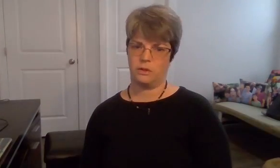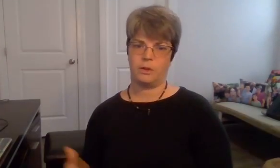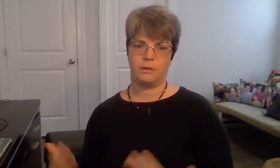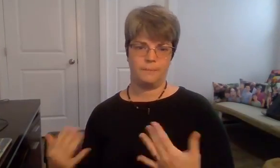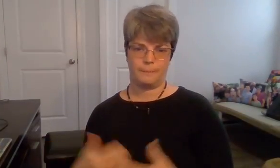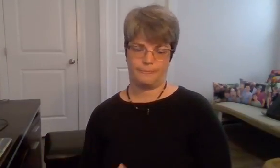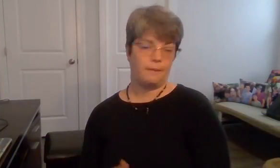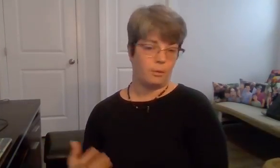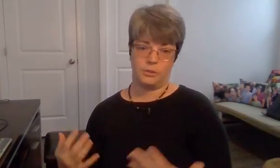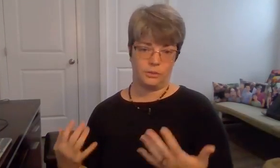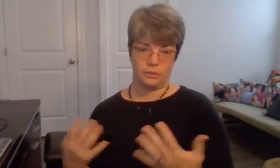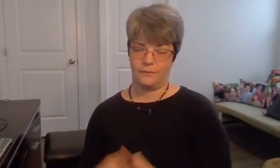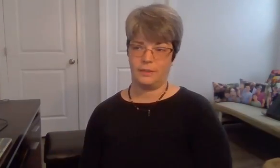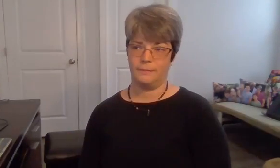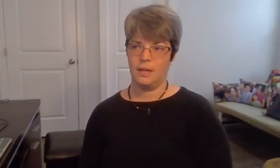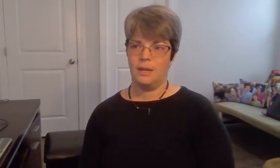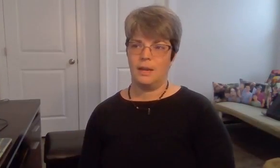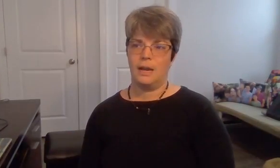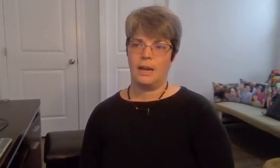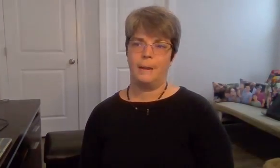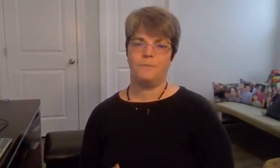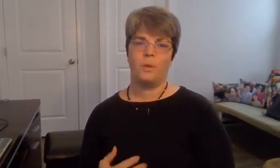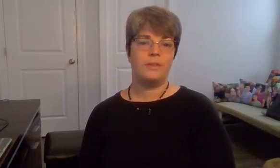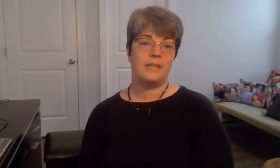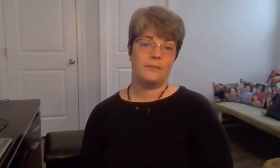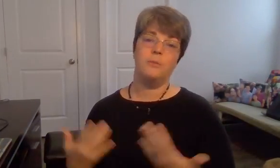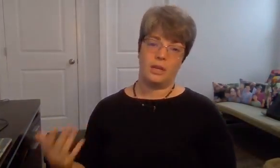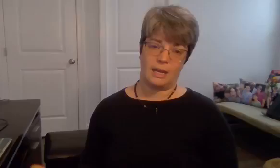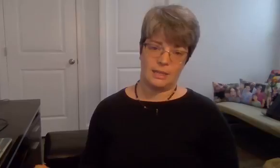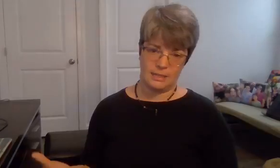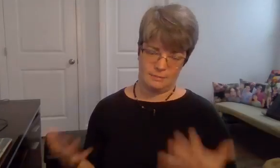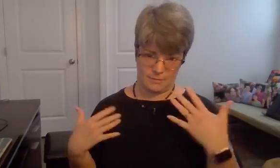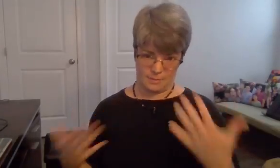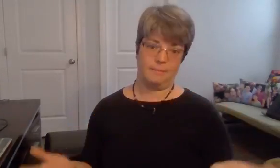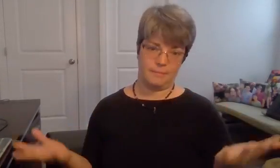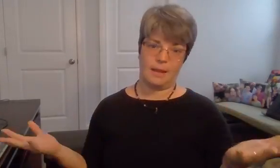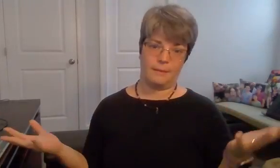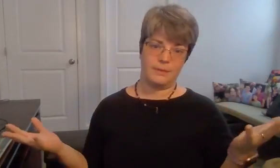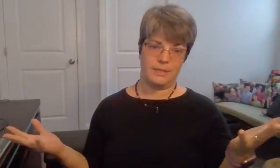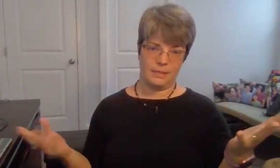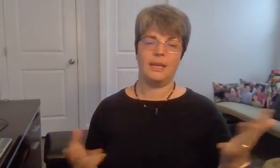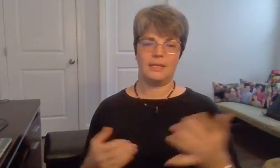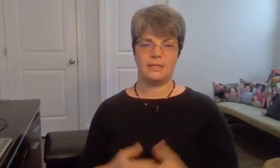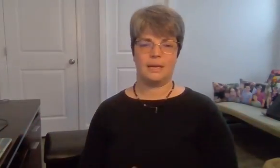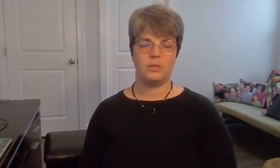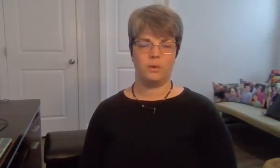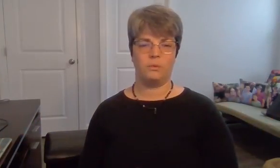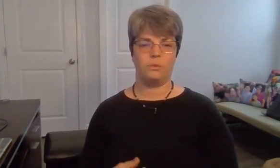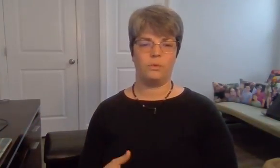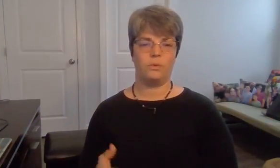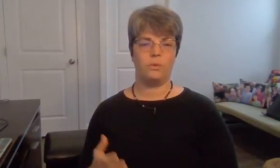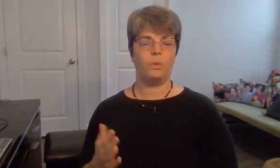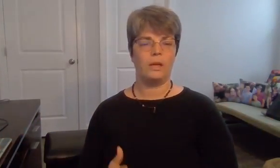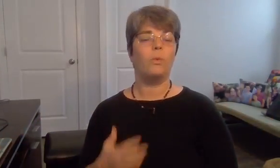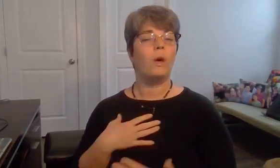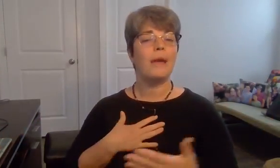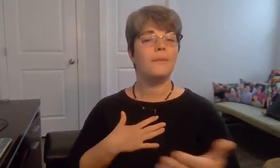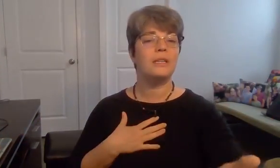or verbal children even, with the deaf community, obviously it's so what I'm going to teach